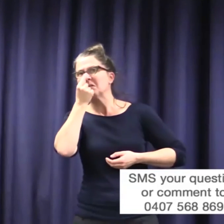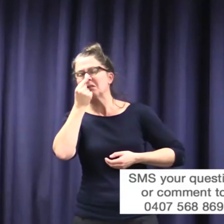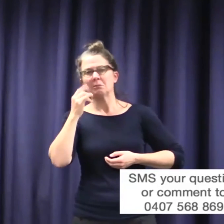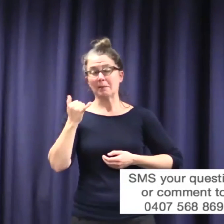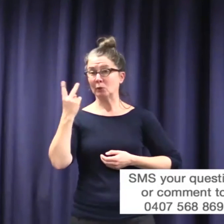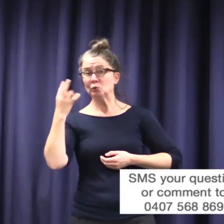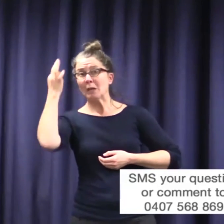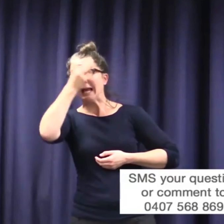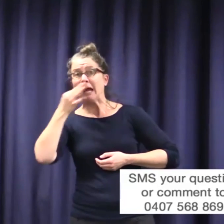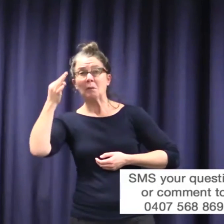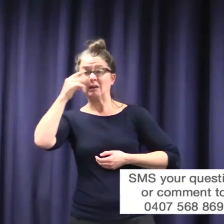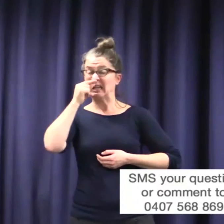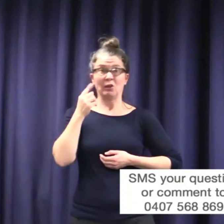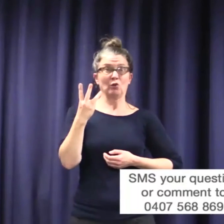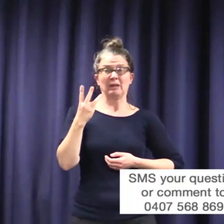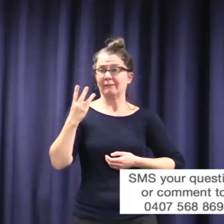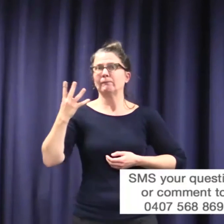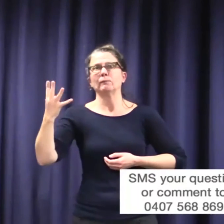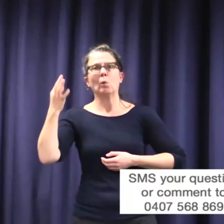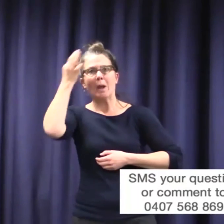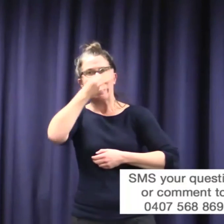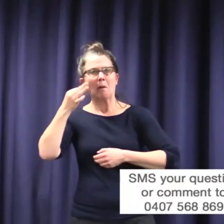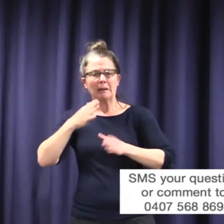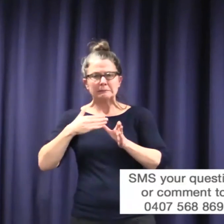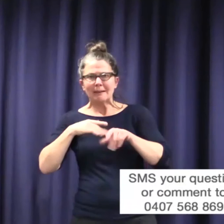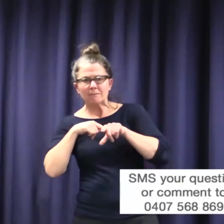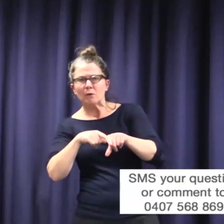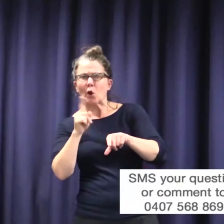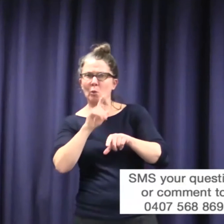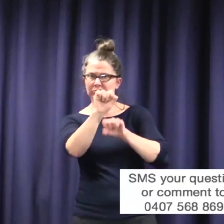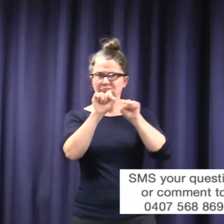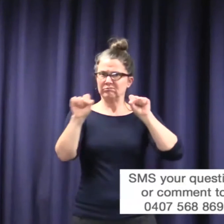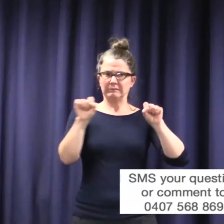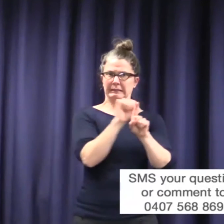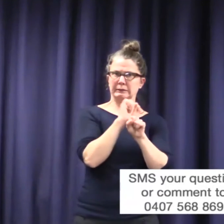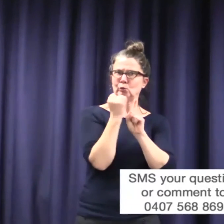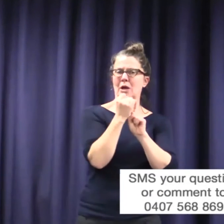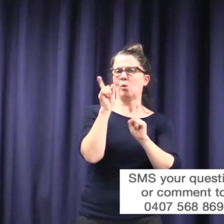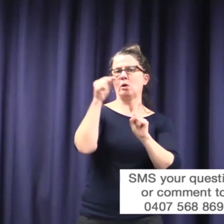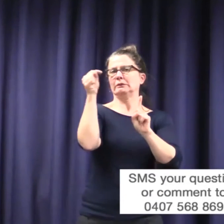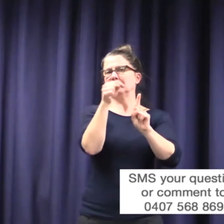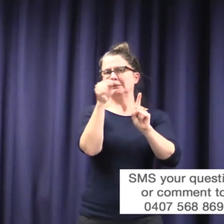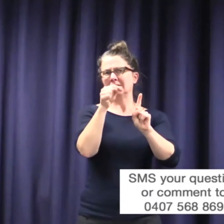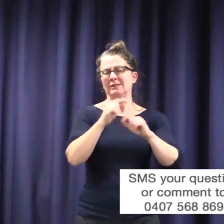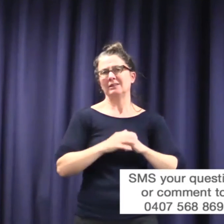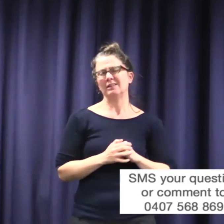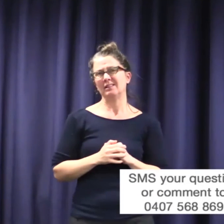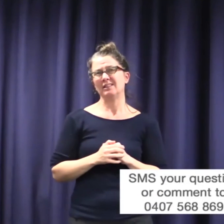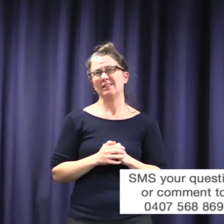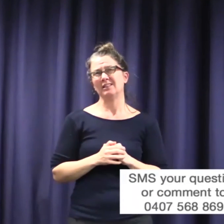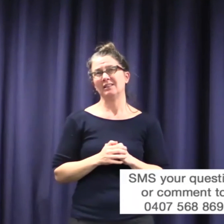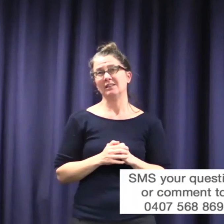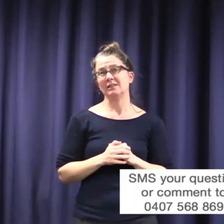and a half, it can be 2 hours, it can be 3 hours, it can be 4 hours, depending on the nature of the situation. Yes, it will